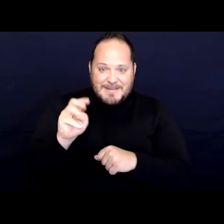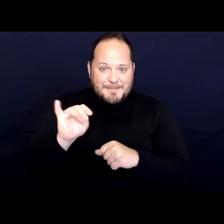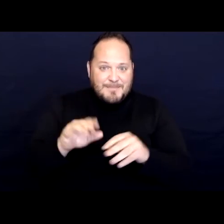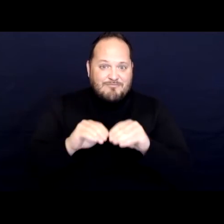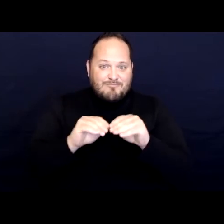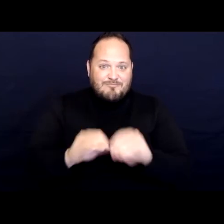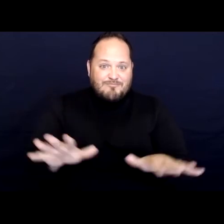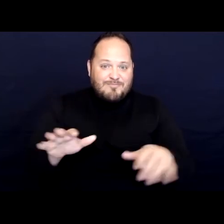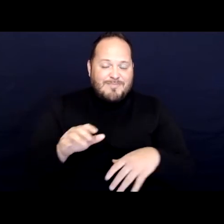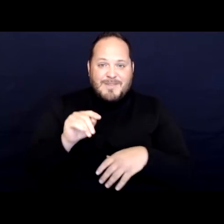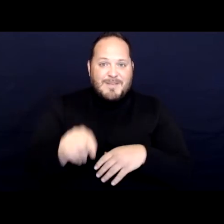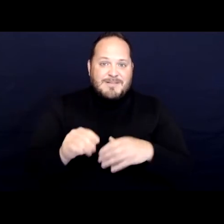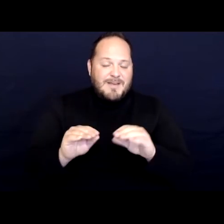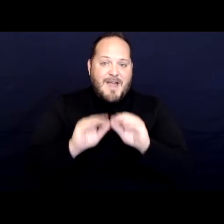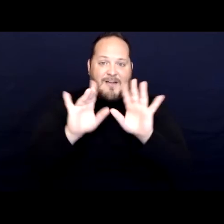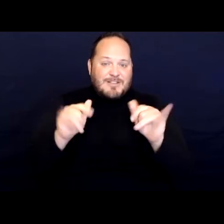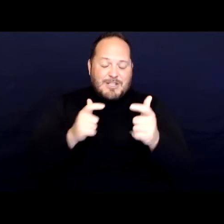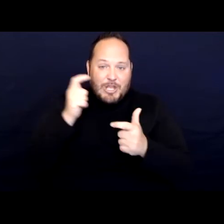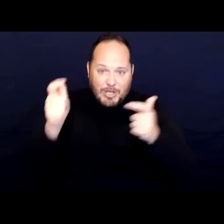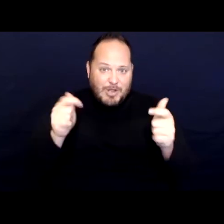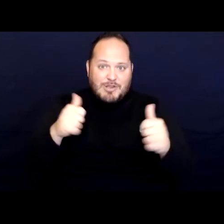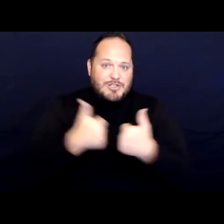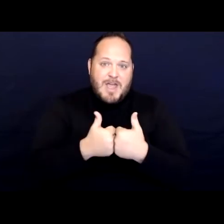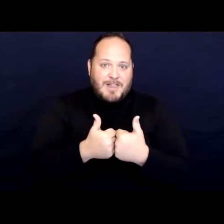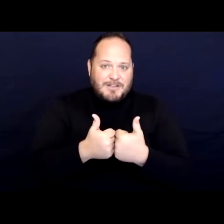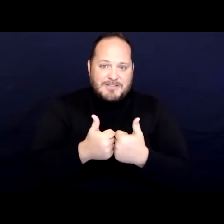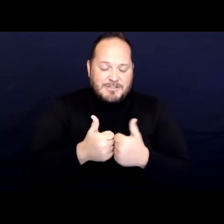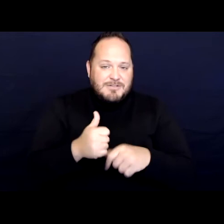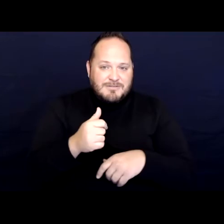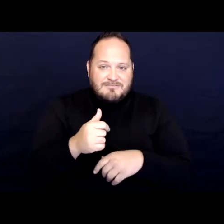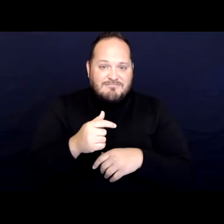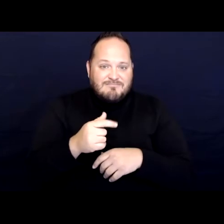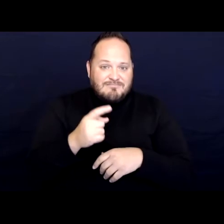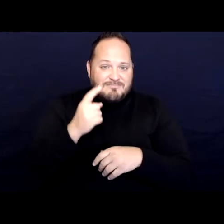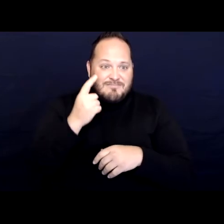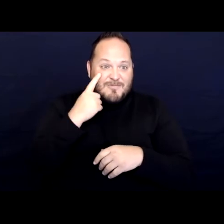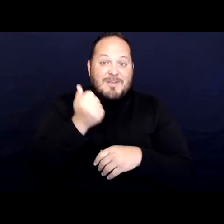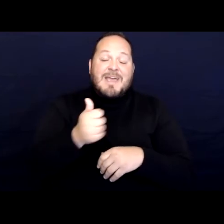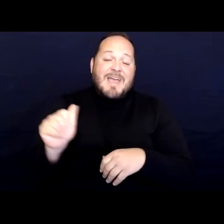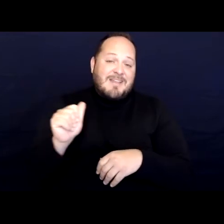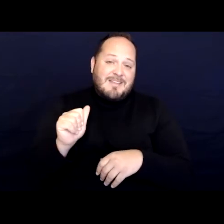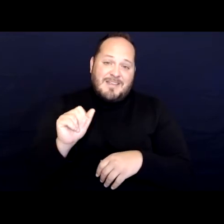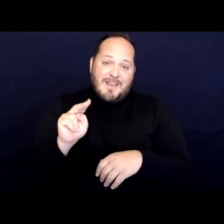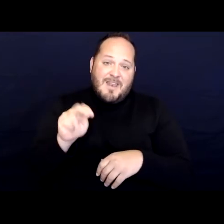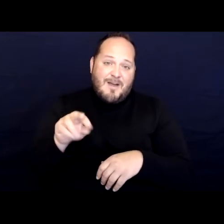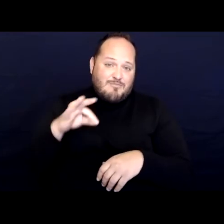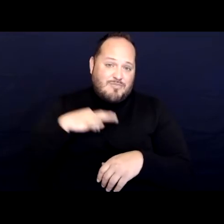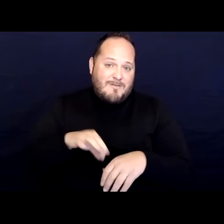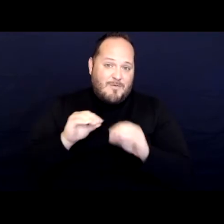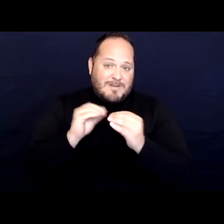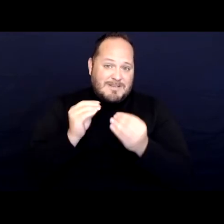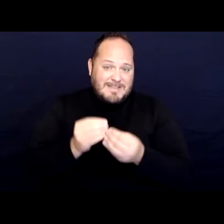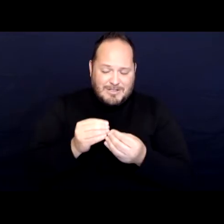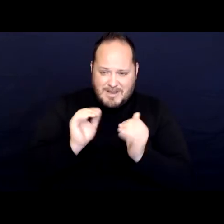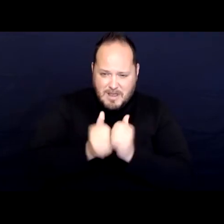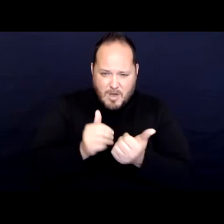This was obviously a huge challenge for any nonprofit to sort of